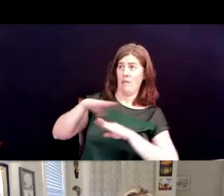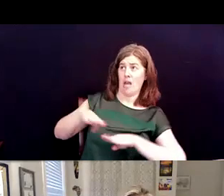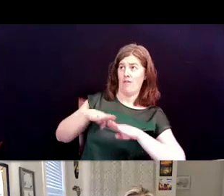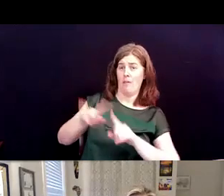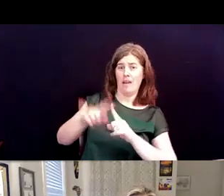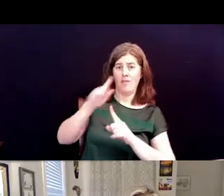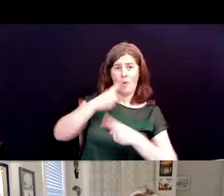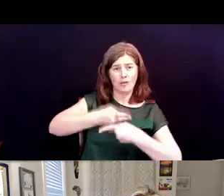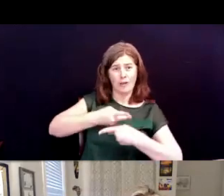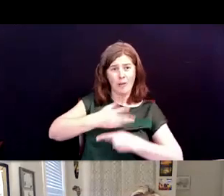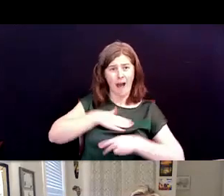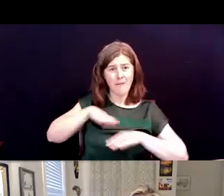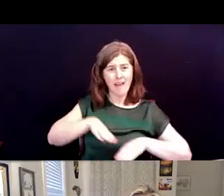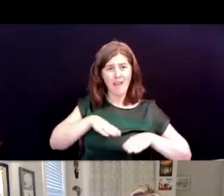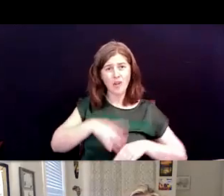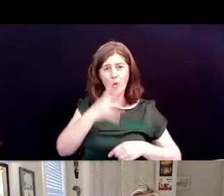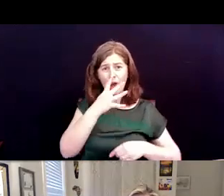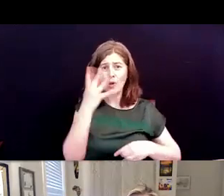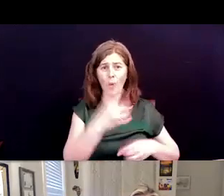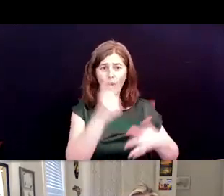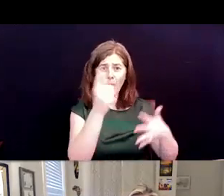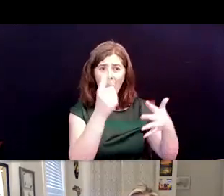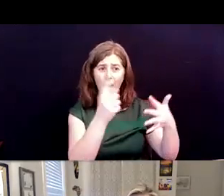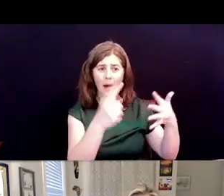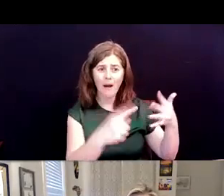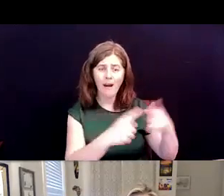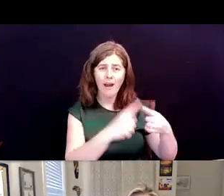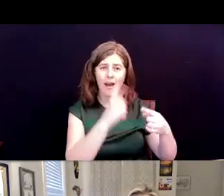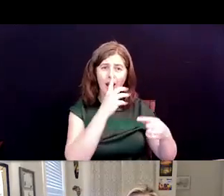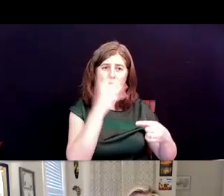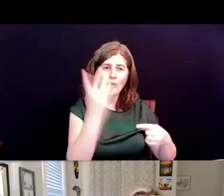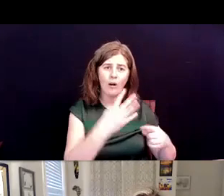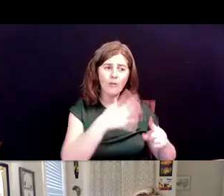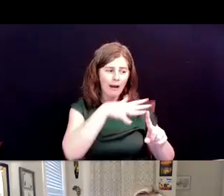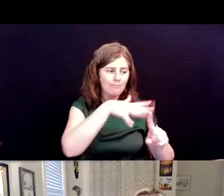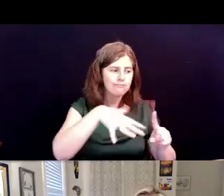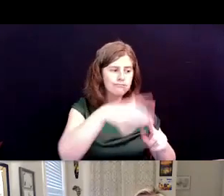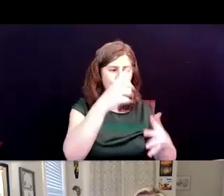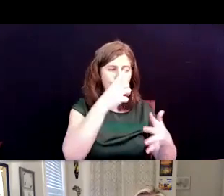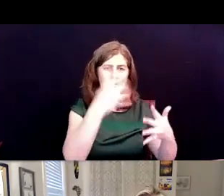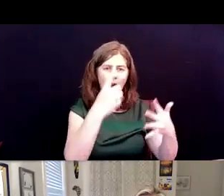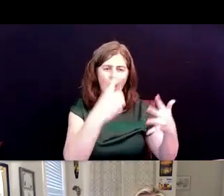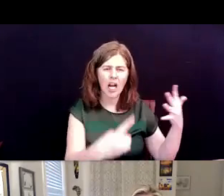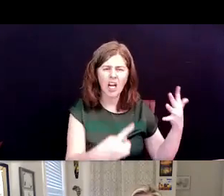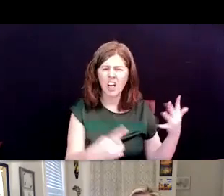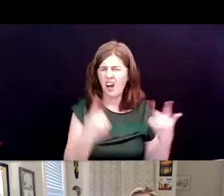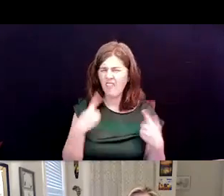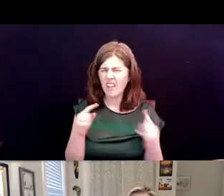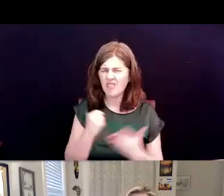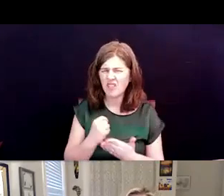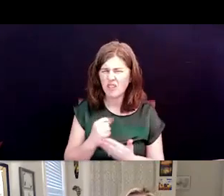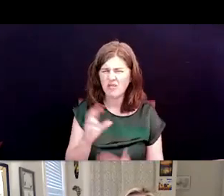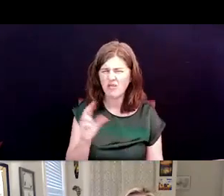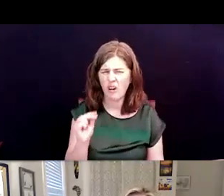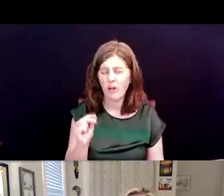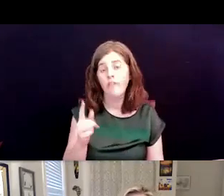my behaviors and didn't take into account the concepts or the constructs that were operating around me, that wouldn't be a very effective treatment. So for